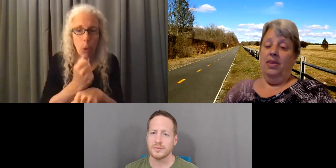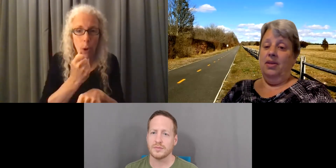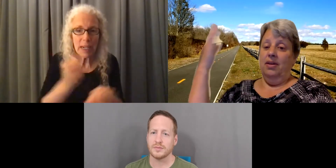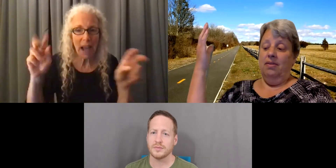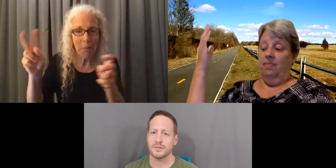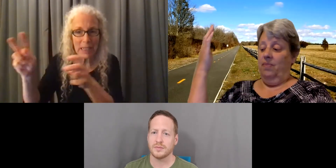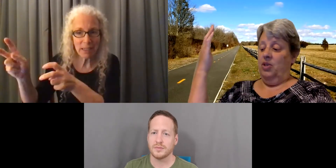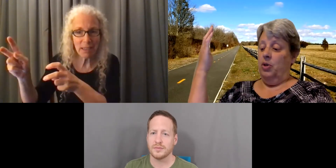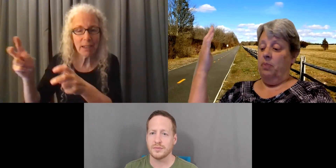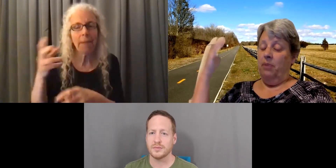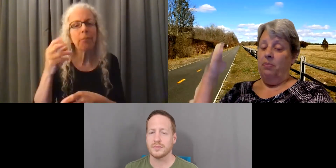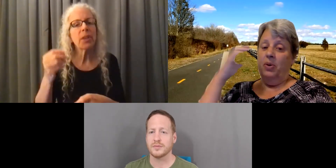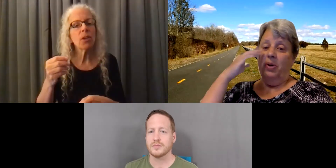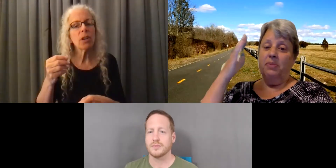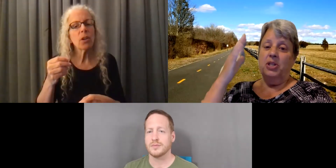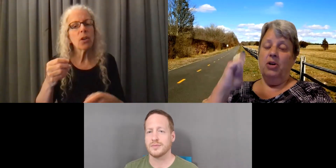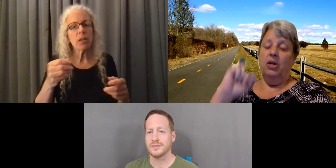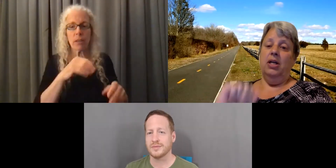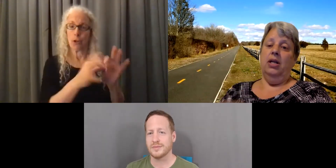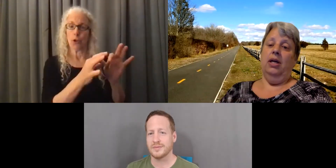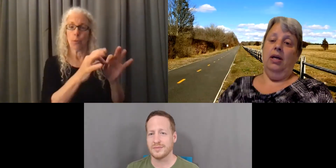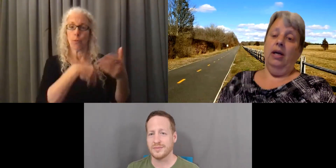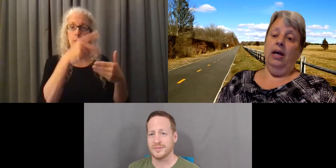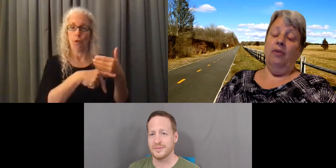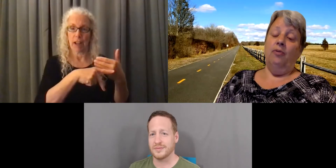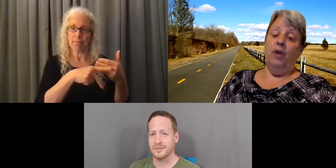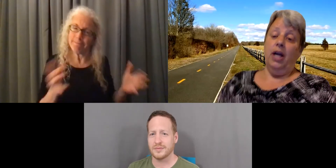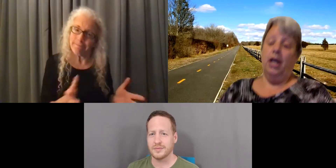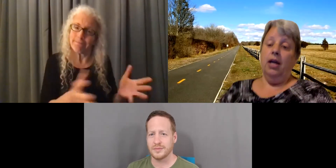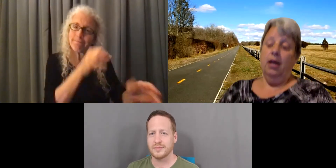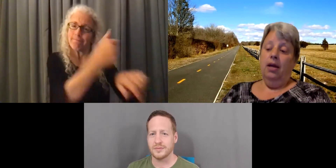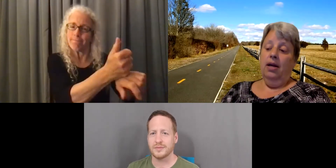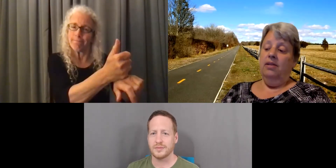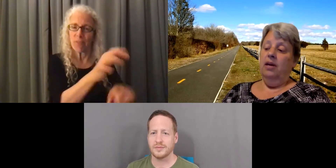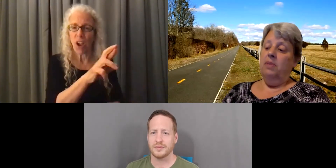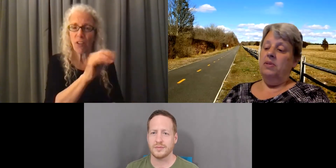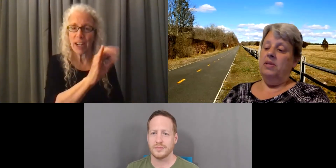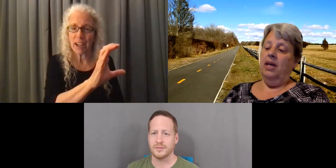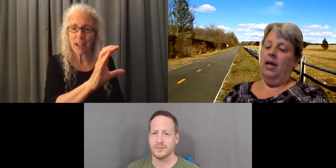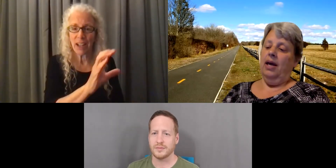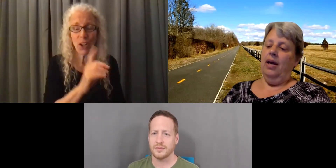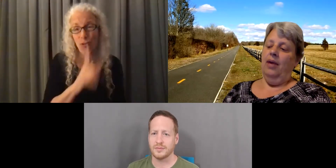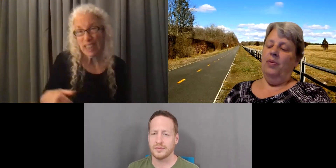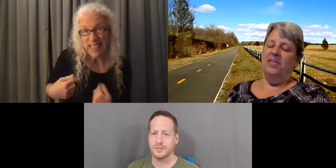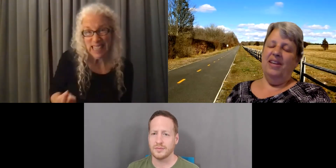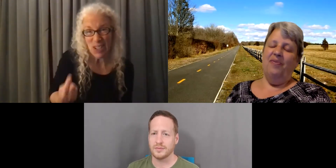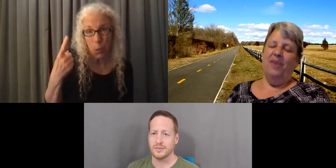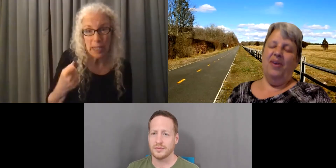the interpreting program started at RIC. It's almost like it was